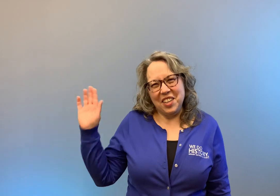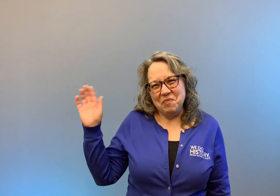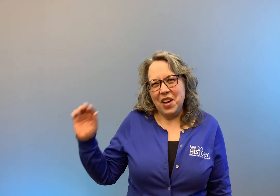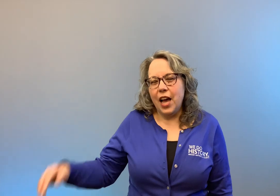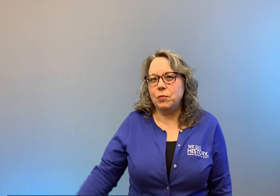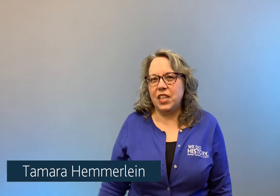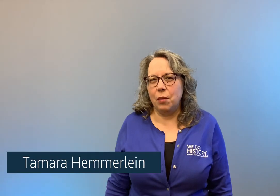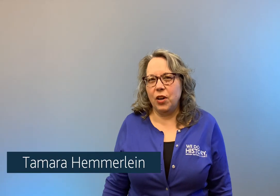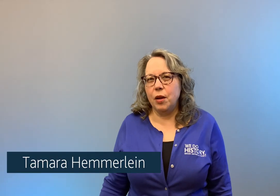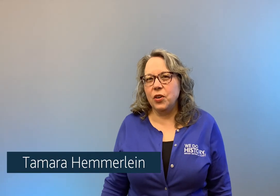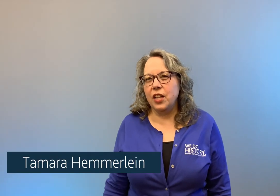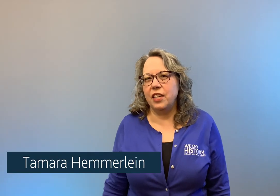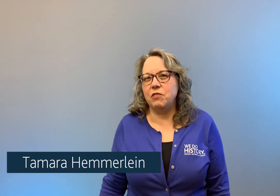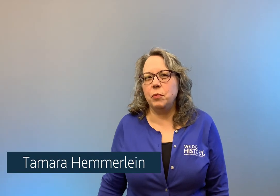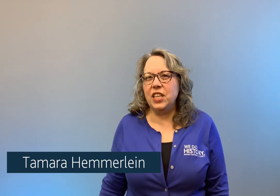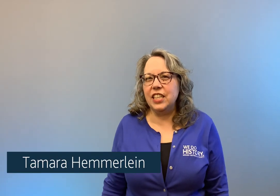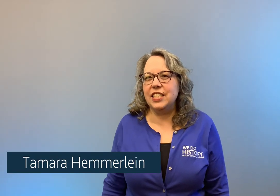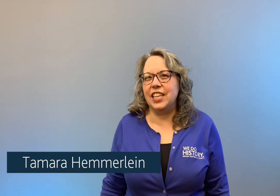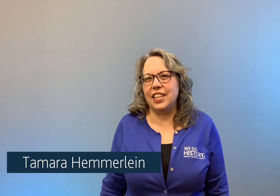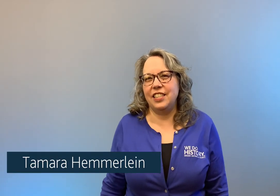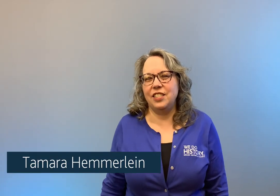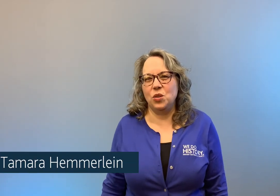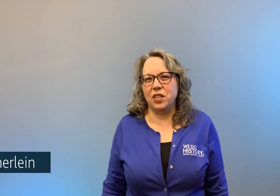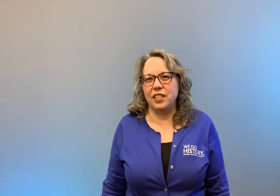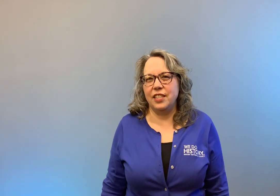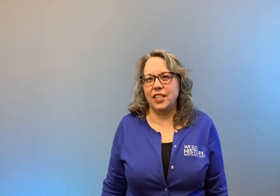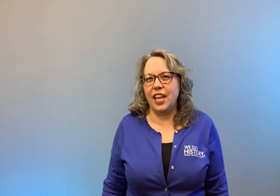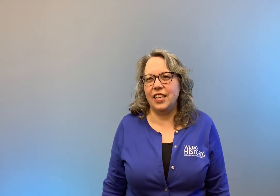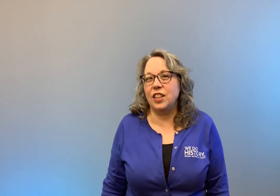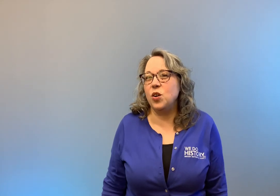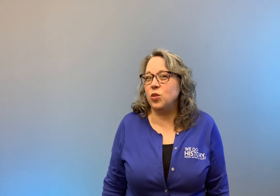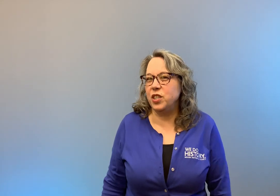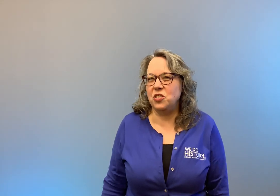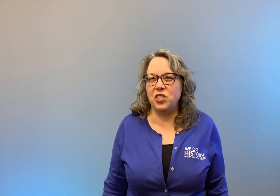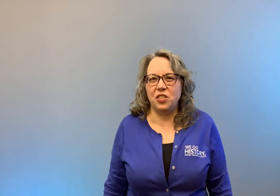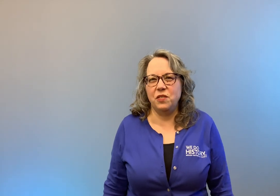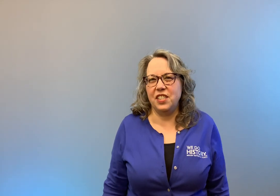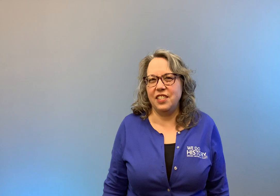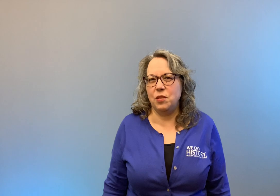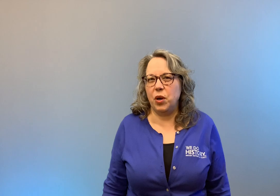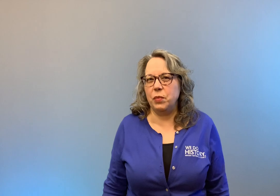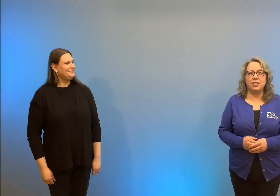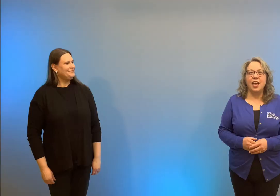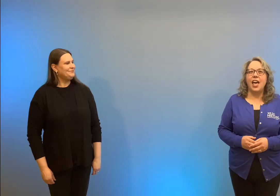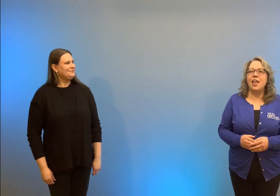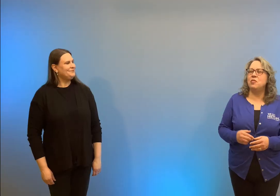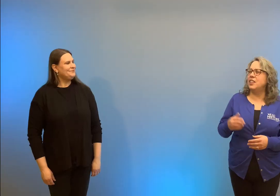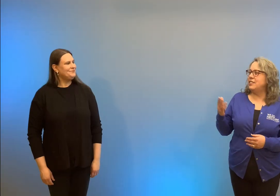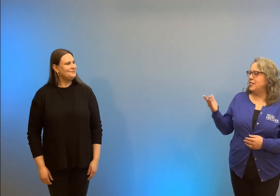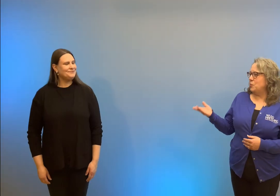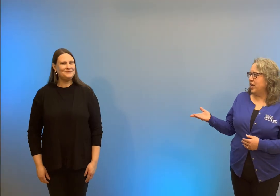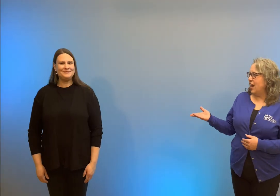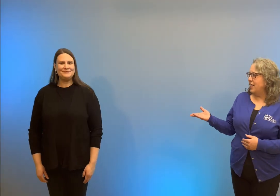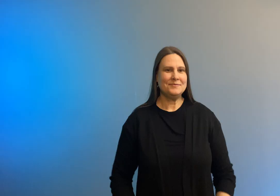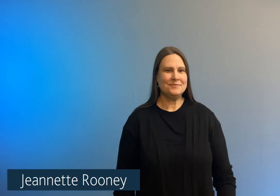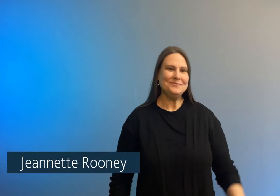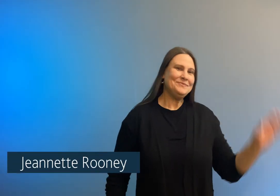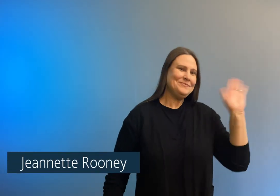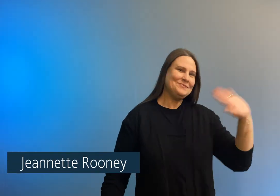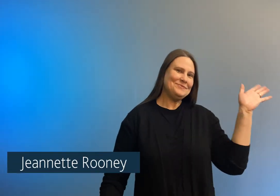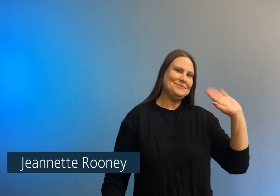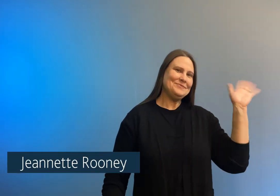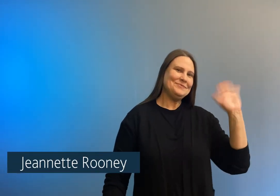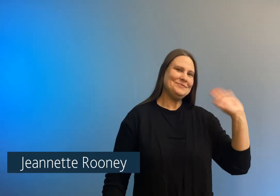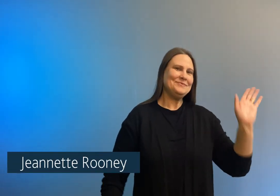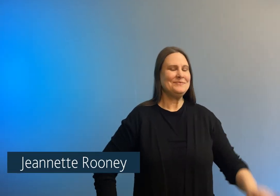Welcome, I'm Tamara Hemmerlein from the Indiana Historical Society Local History Services Department and this is my colleague